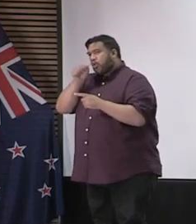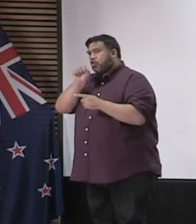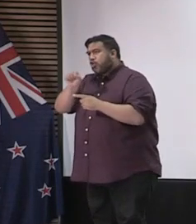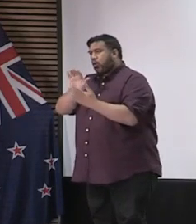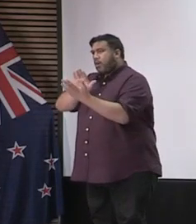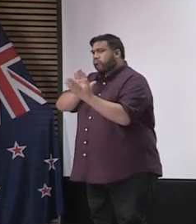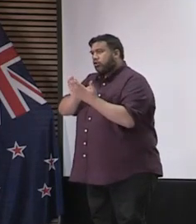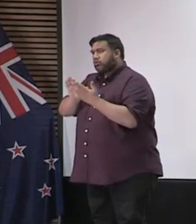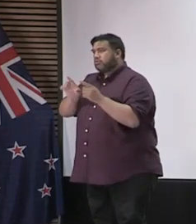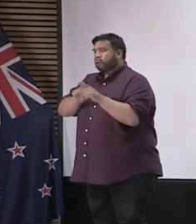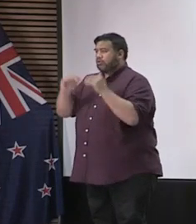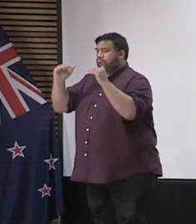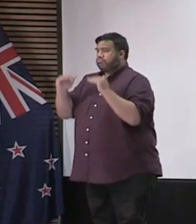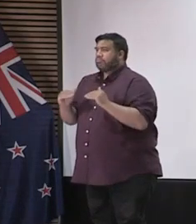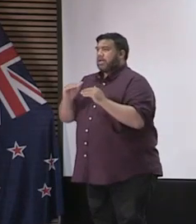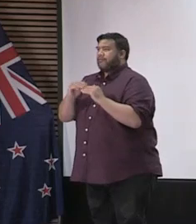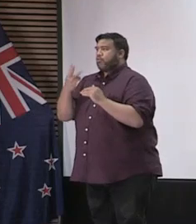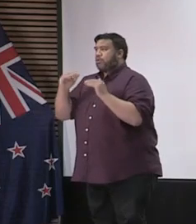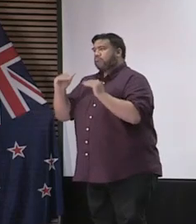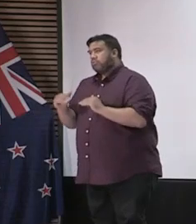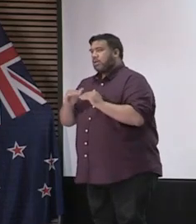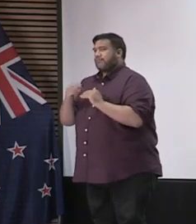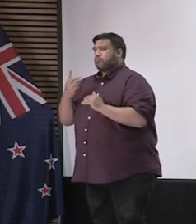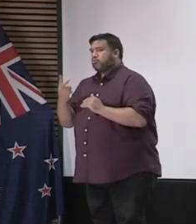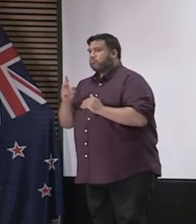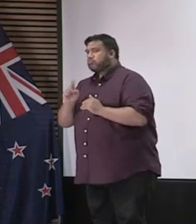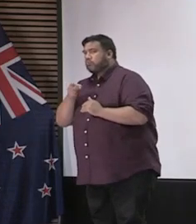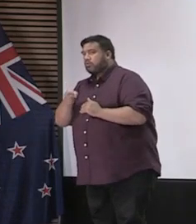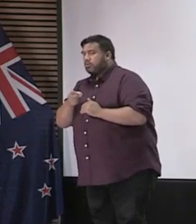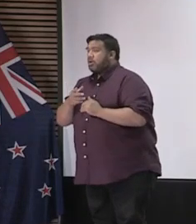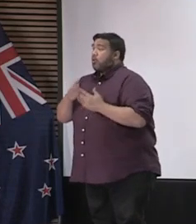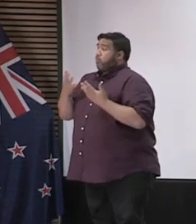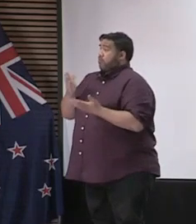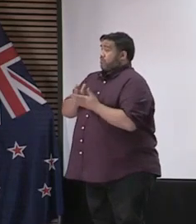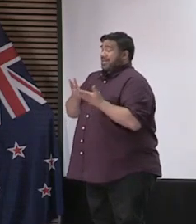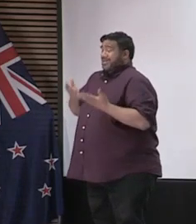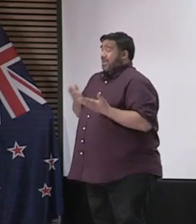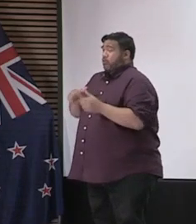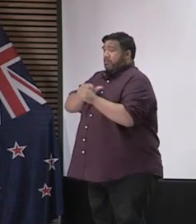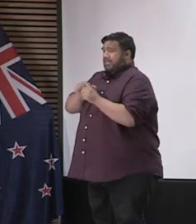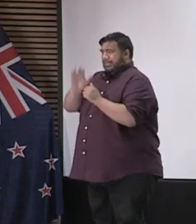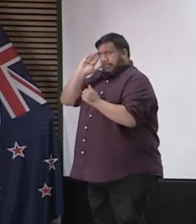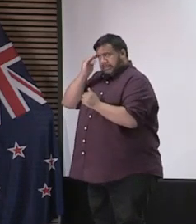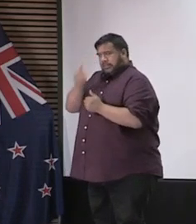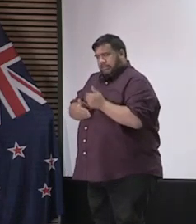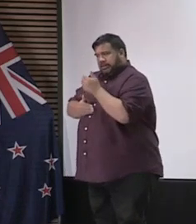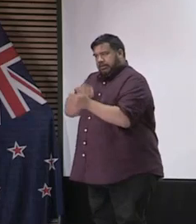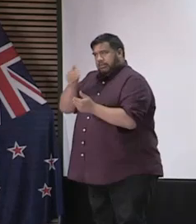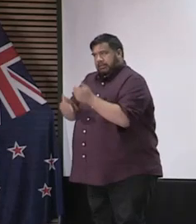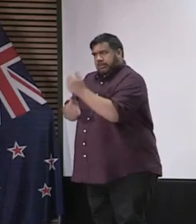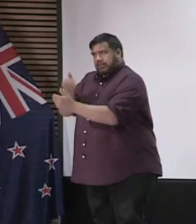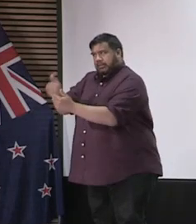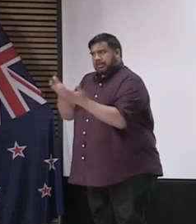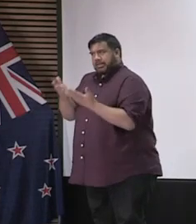that's not a decision we've yet taken, so I guess my catch cry now would just be let's stay the course. We are doing things differently